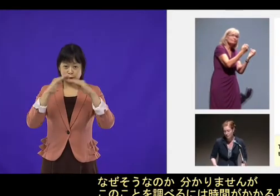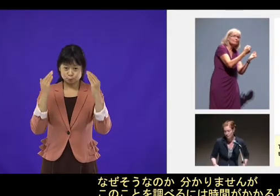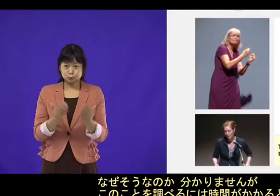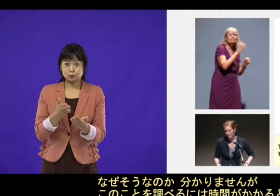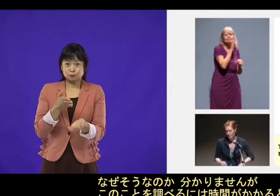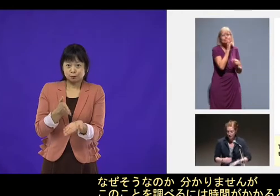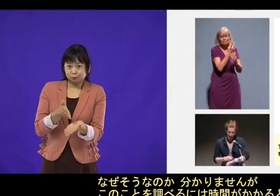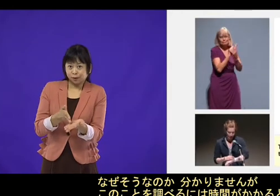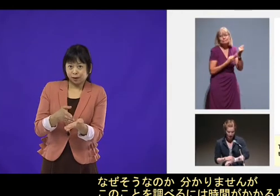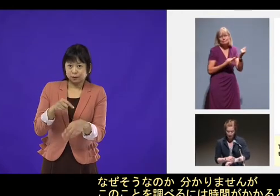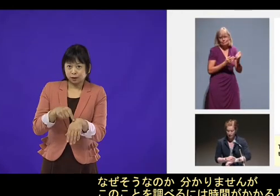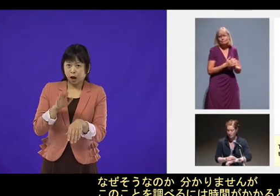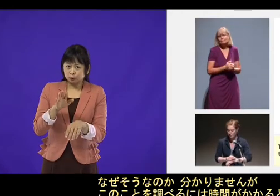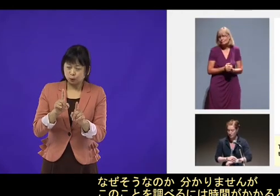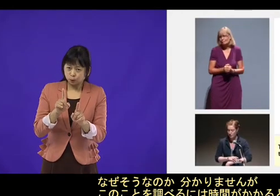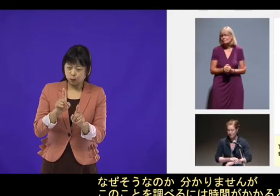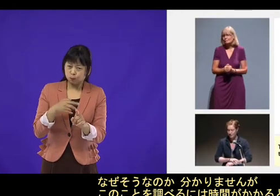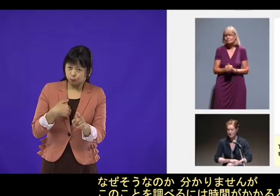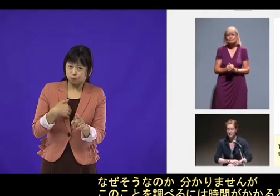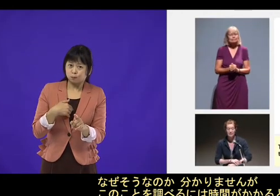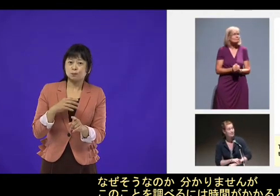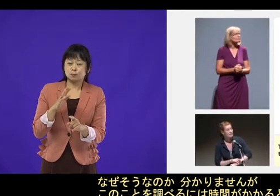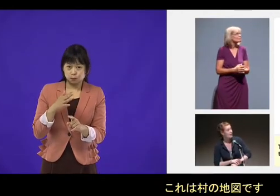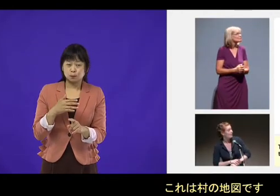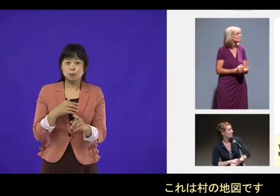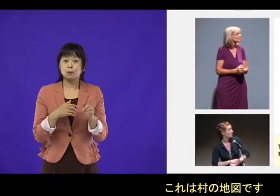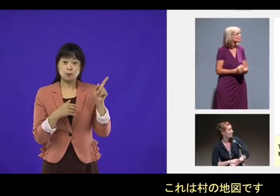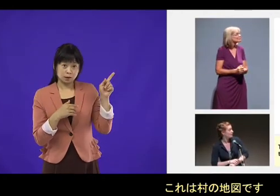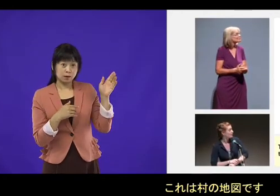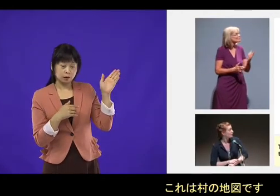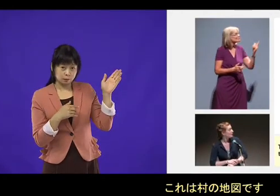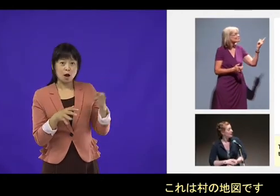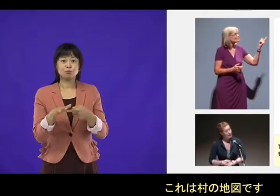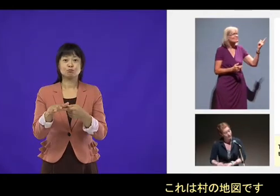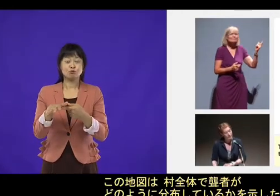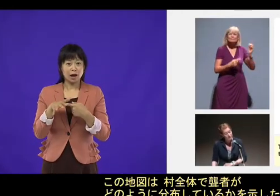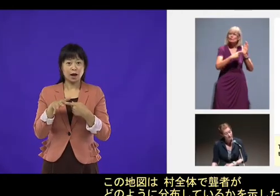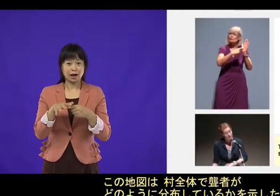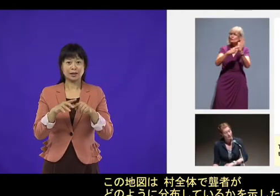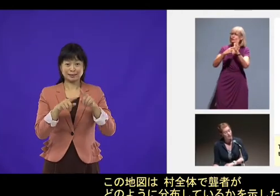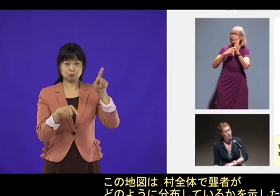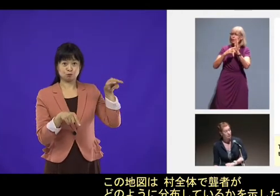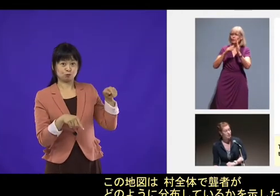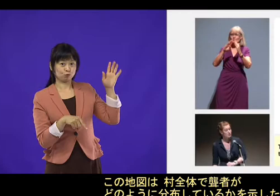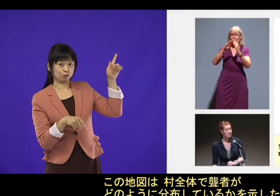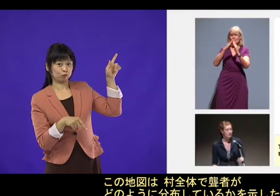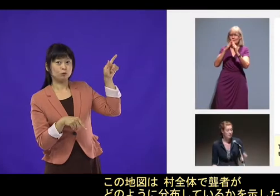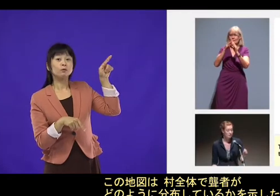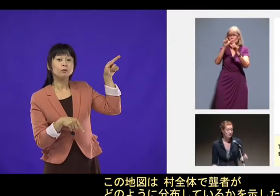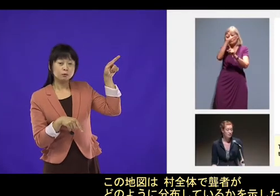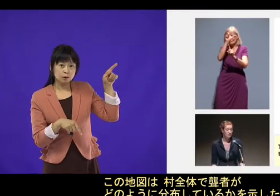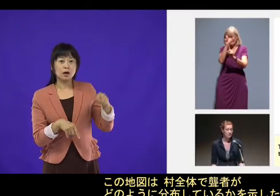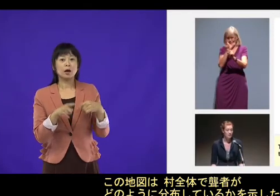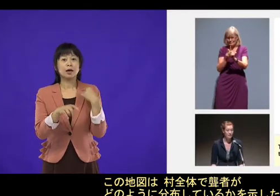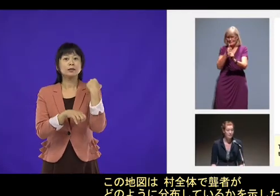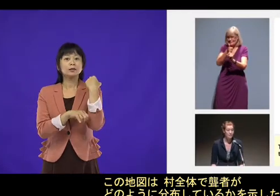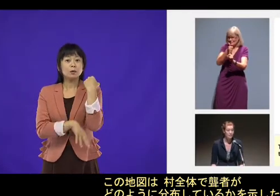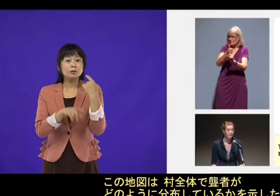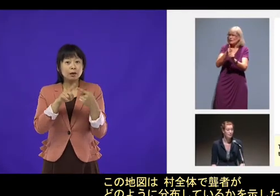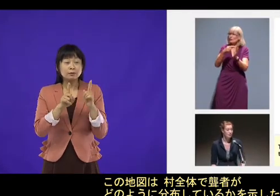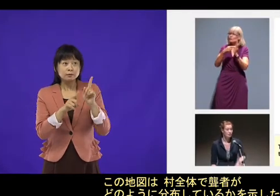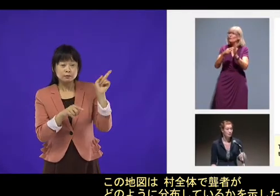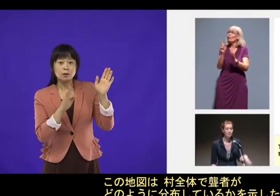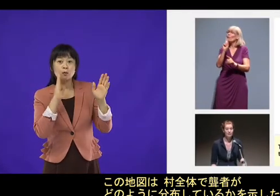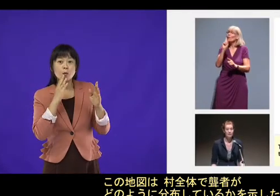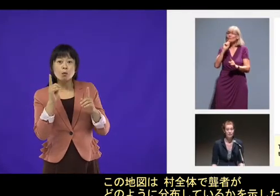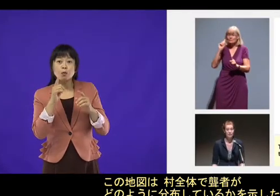I'm not sure whether I really have a lot of time to go into this, but this is a map of the village. And basically what it shows is the distribution of deaf